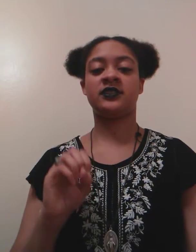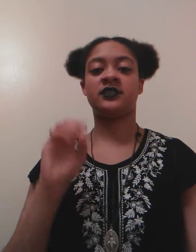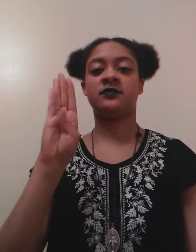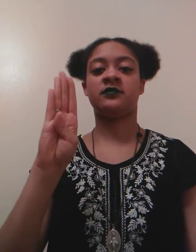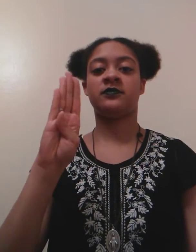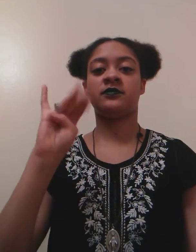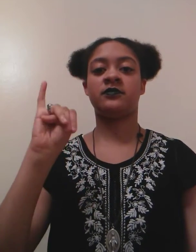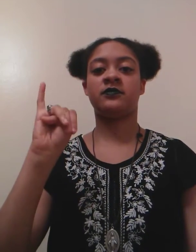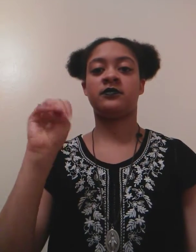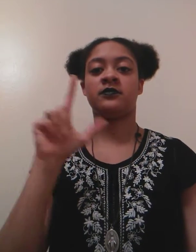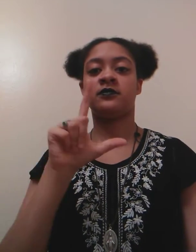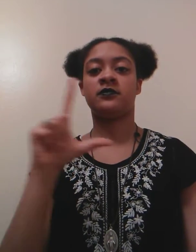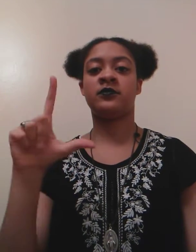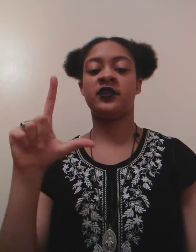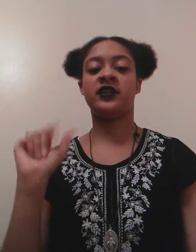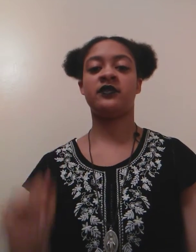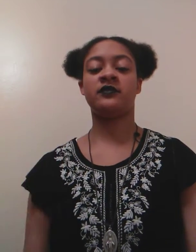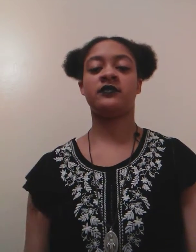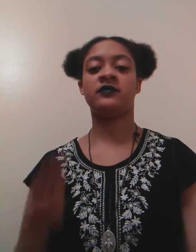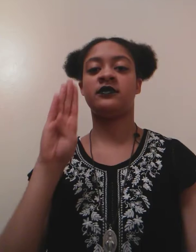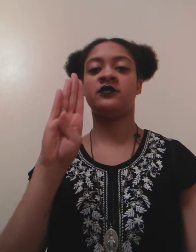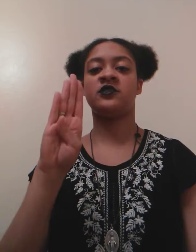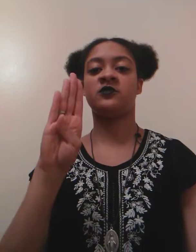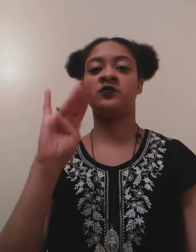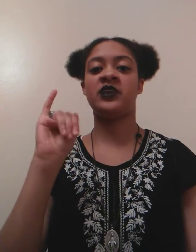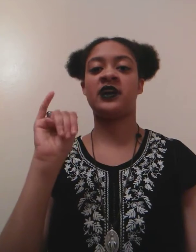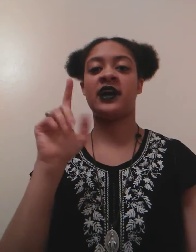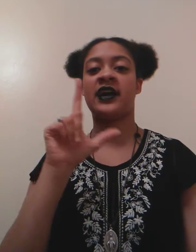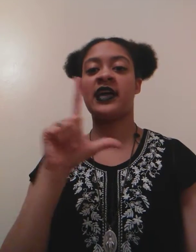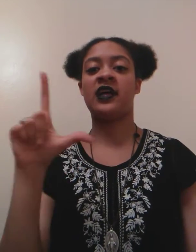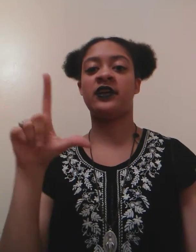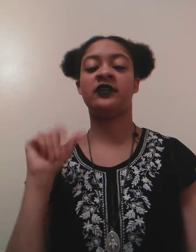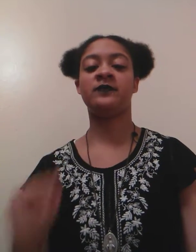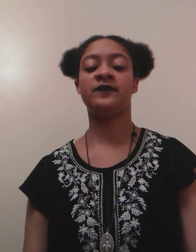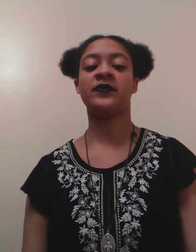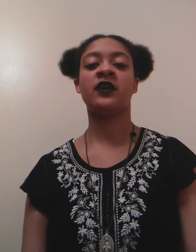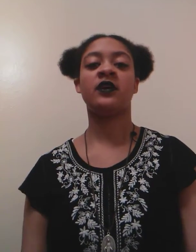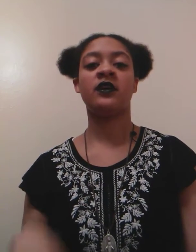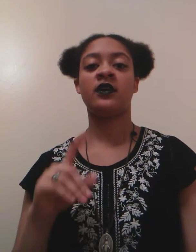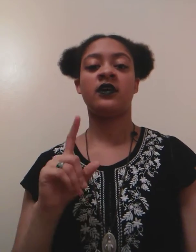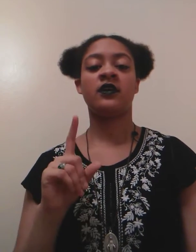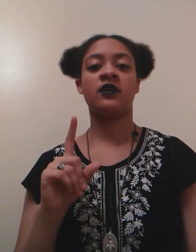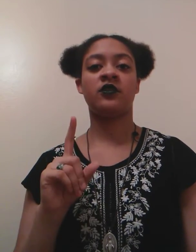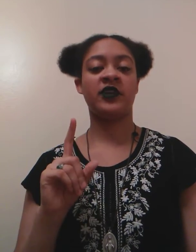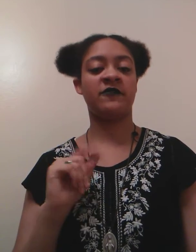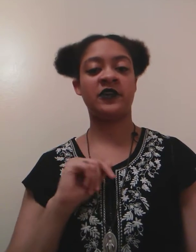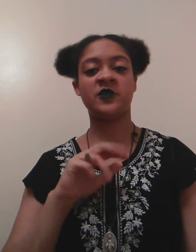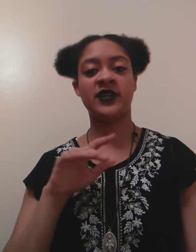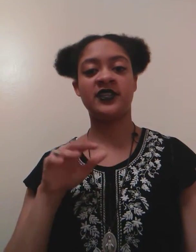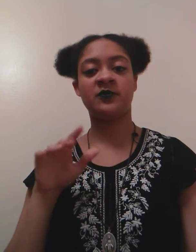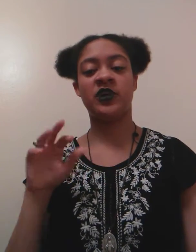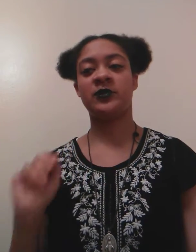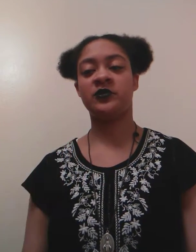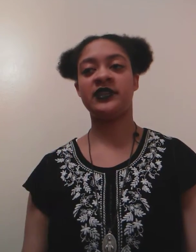6 billion, just BILL. Quick fingerspelling tip while I'm doing